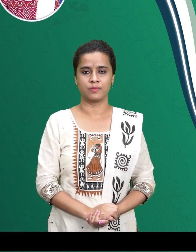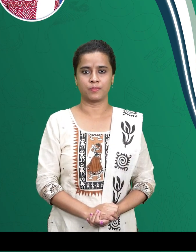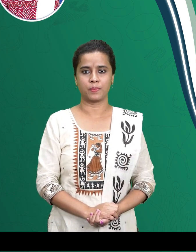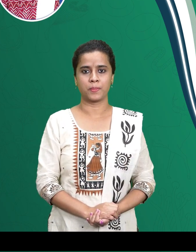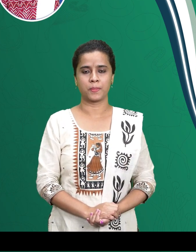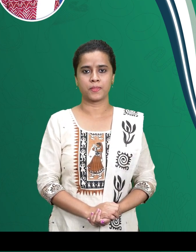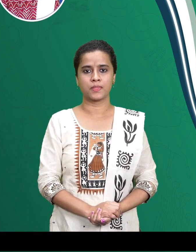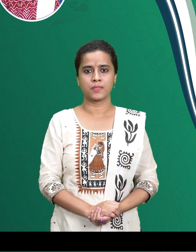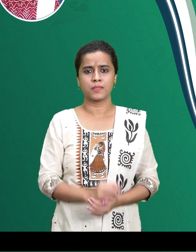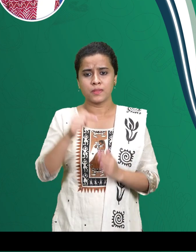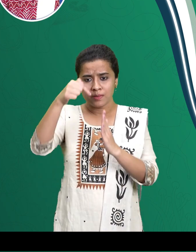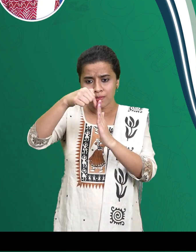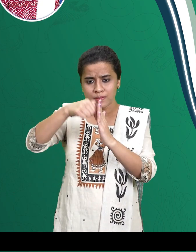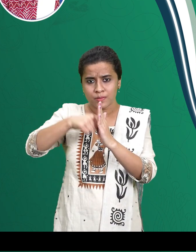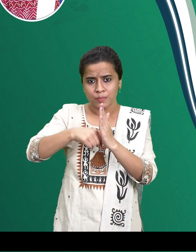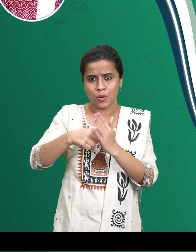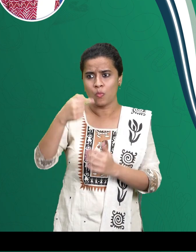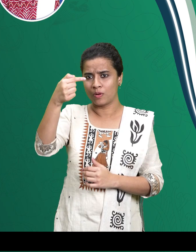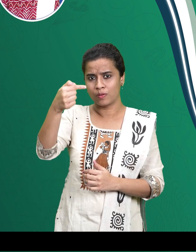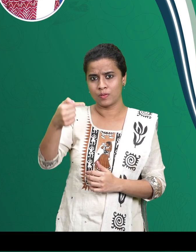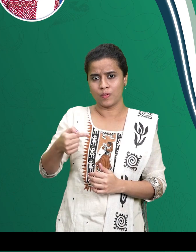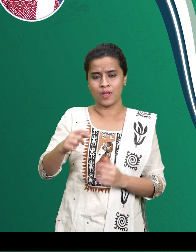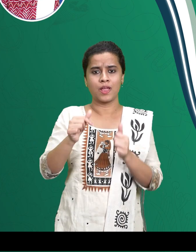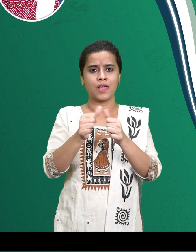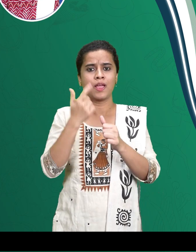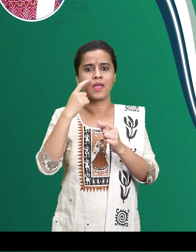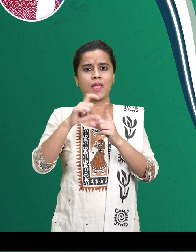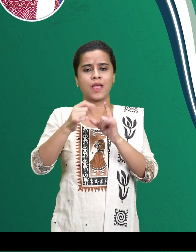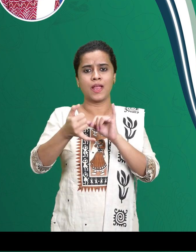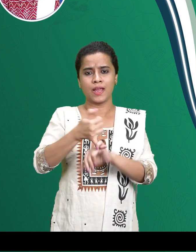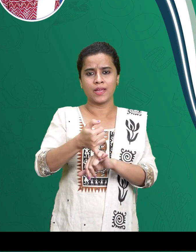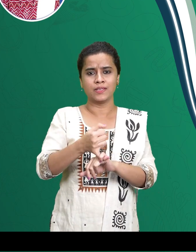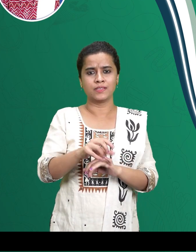Symptoms of AIDS are person specific.